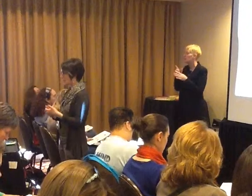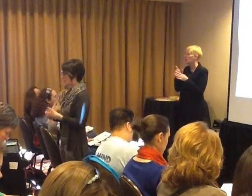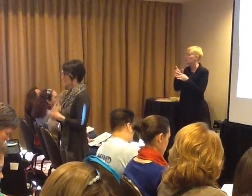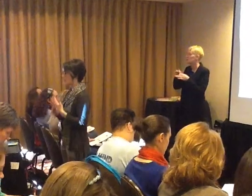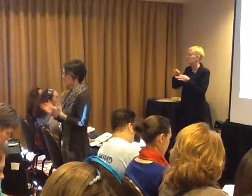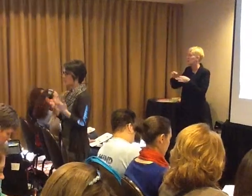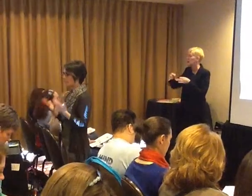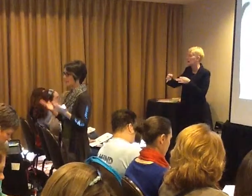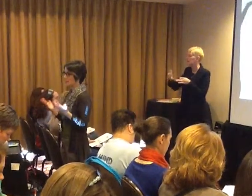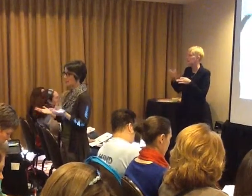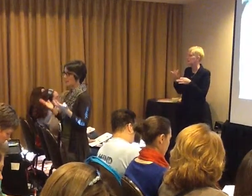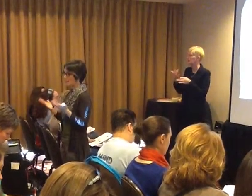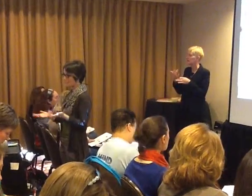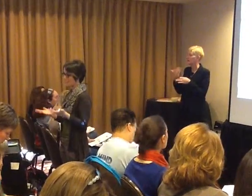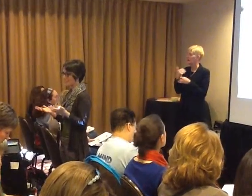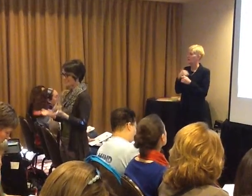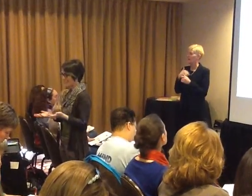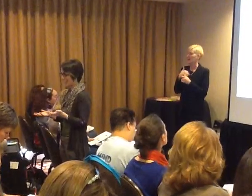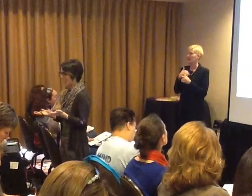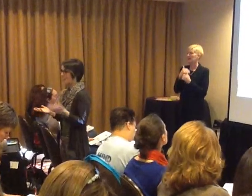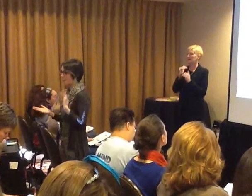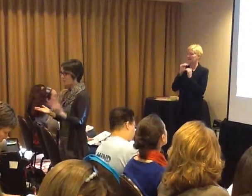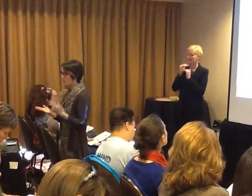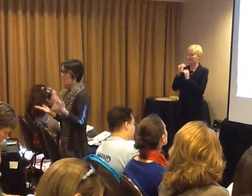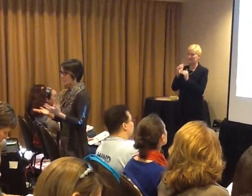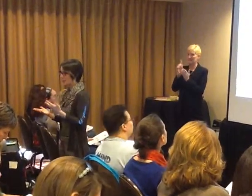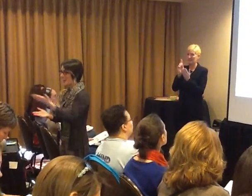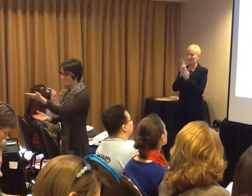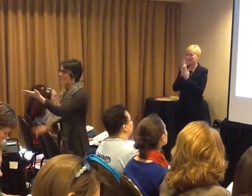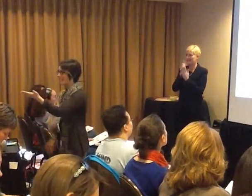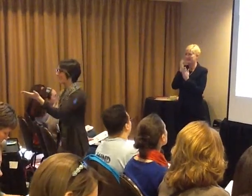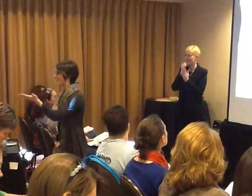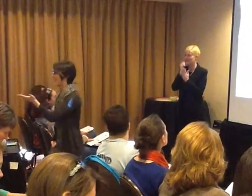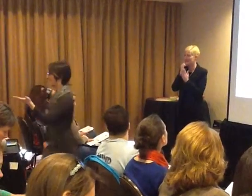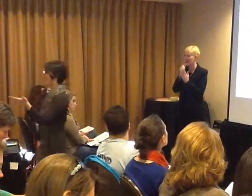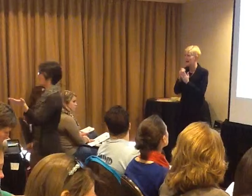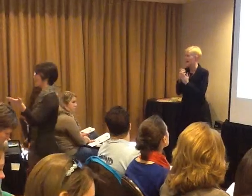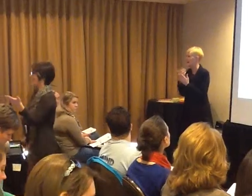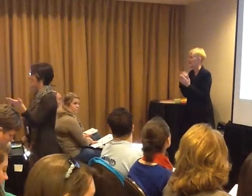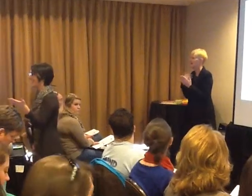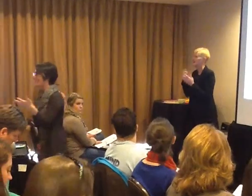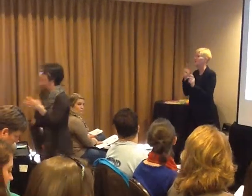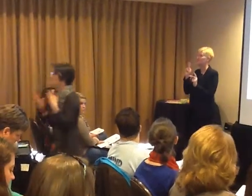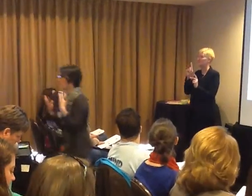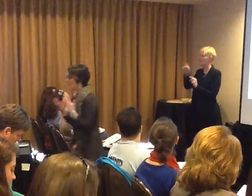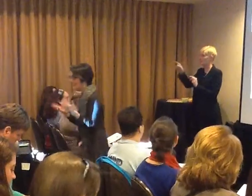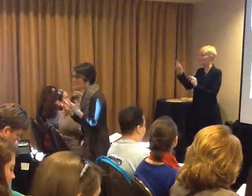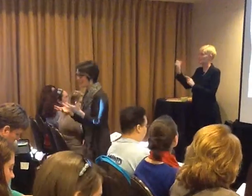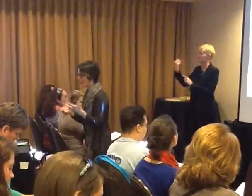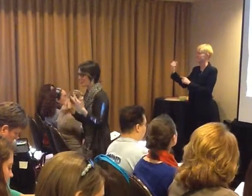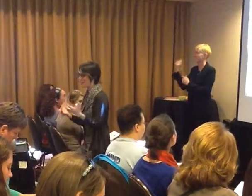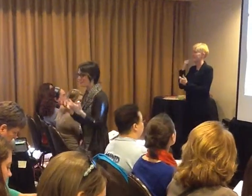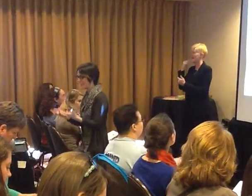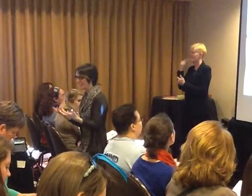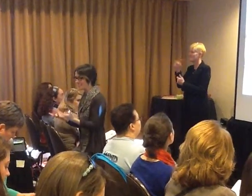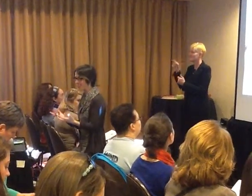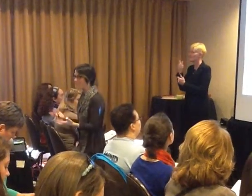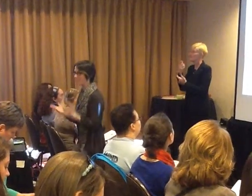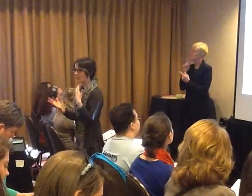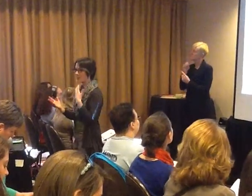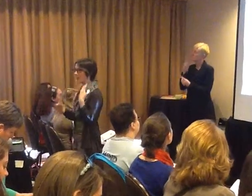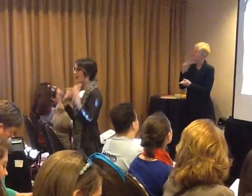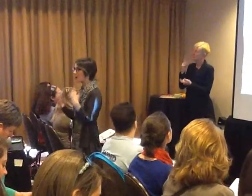many areas, and we only have so many minutes a day that we really try to, I've got a lot of laughing and head nodding, we really try to cram it